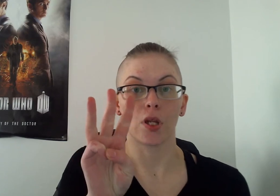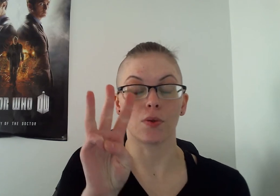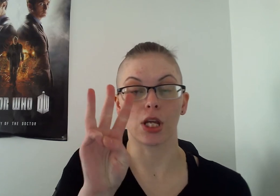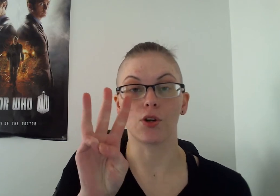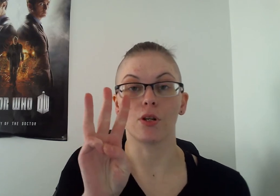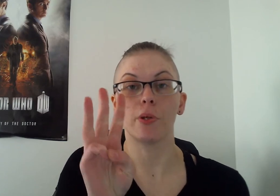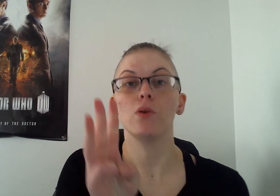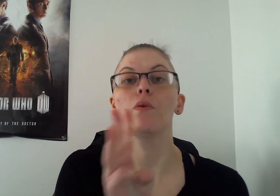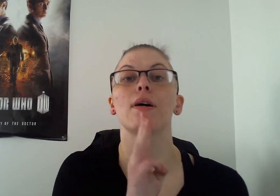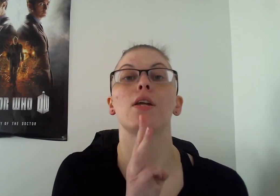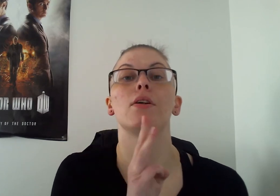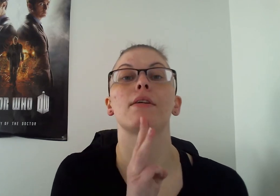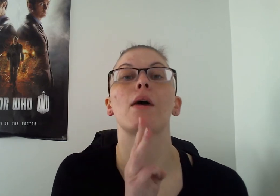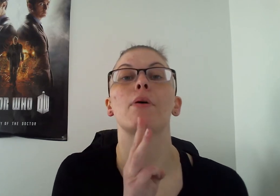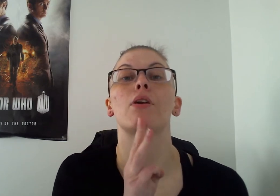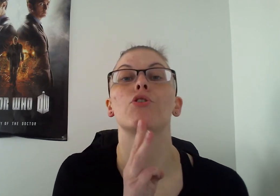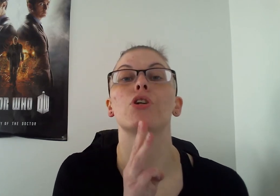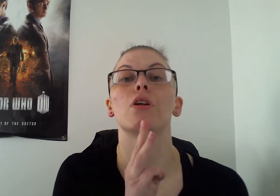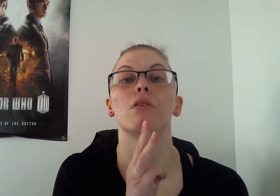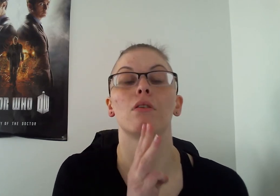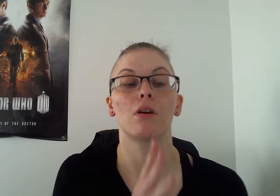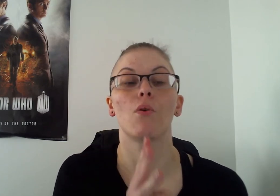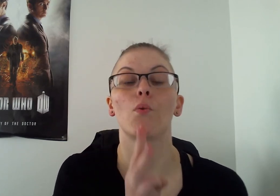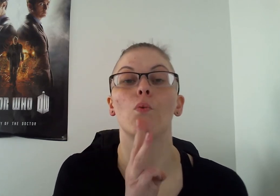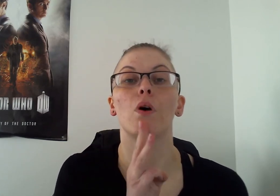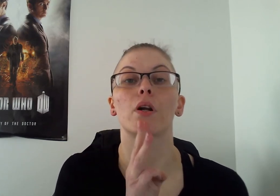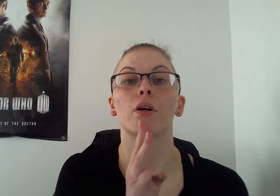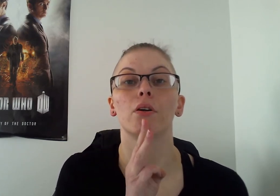take your W and you tap it on your chin. Water.